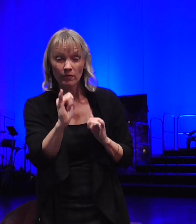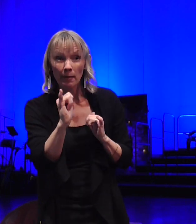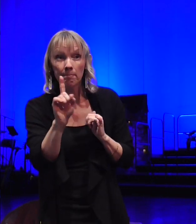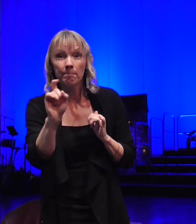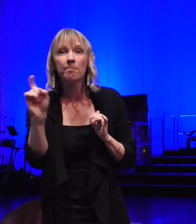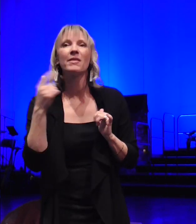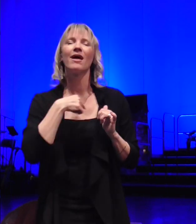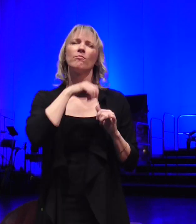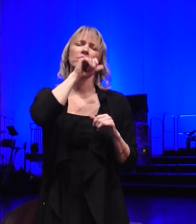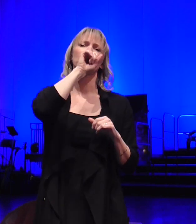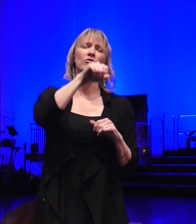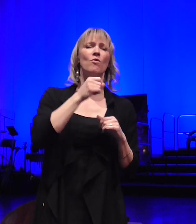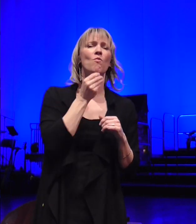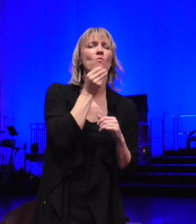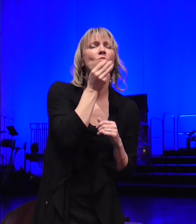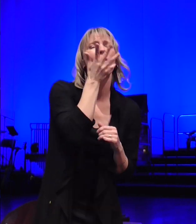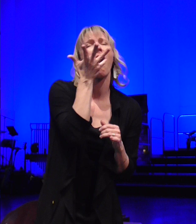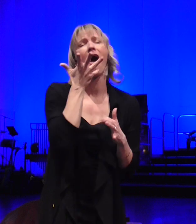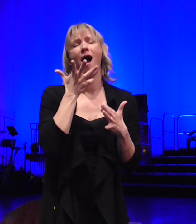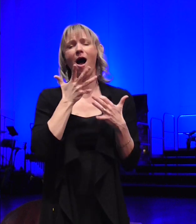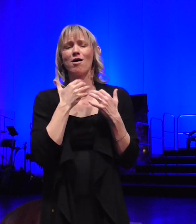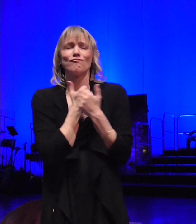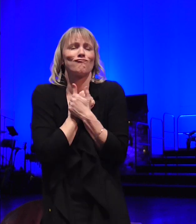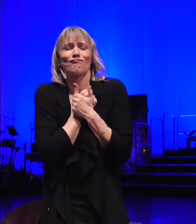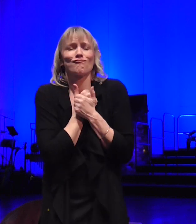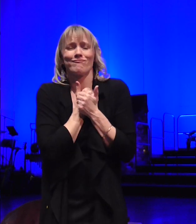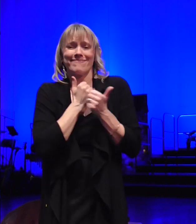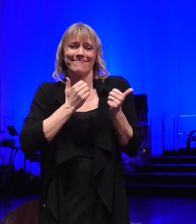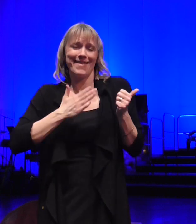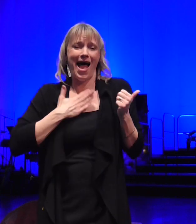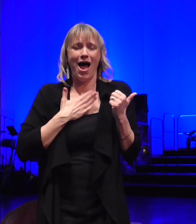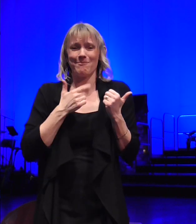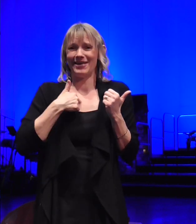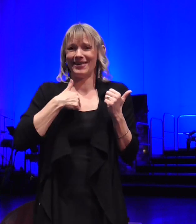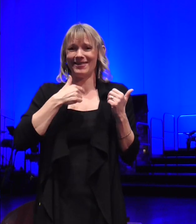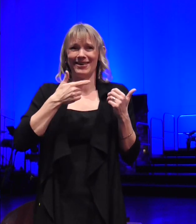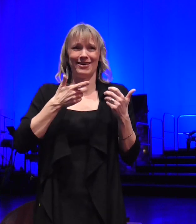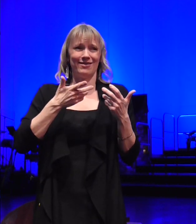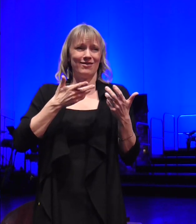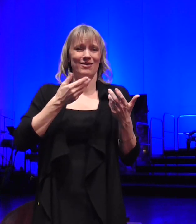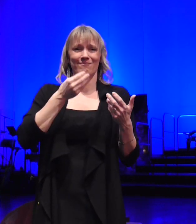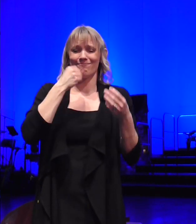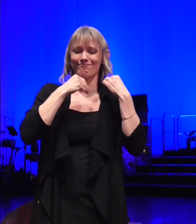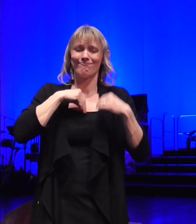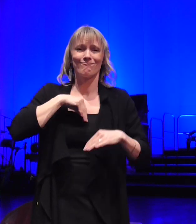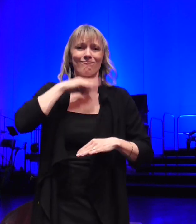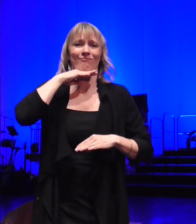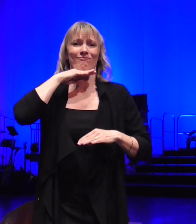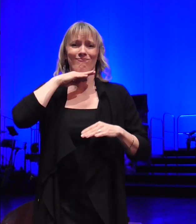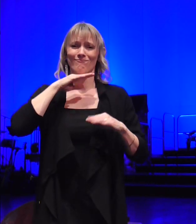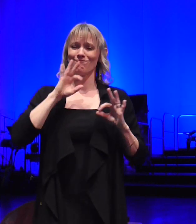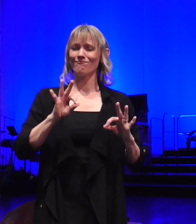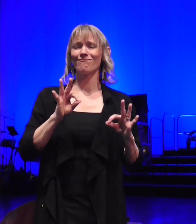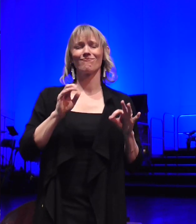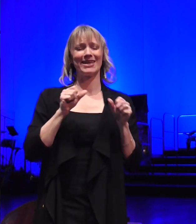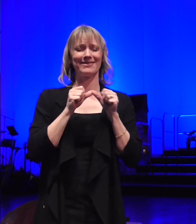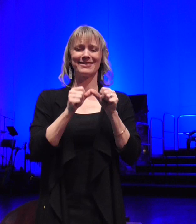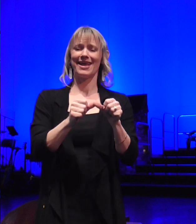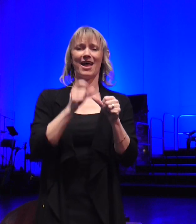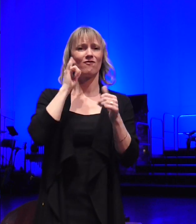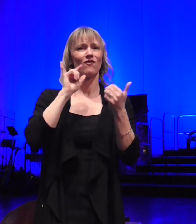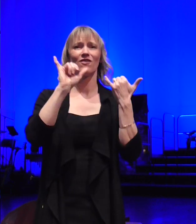love being warm and snuggy, happy, well-fed. I could just stay that way